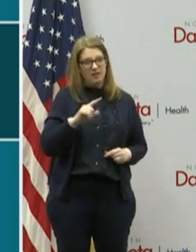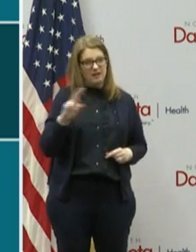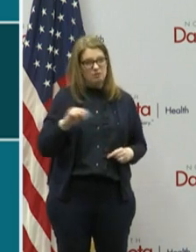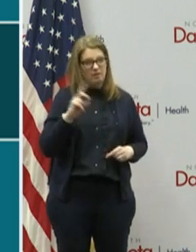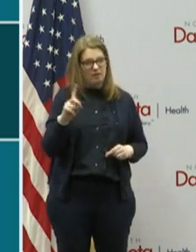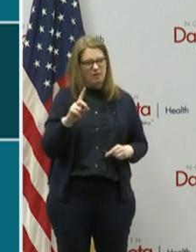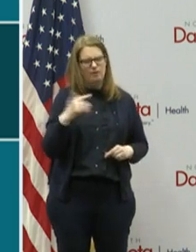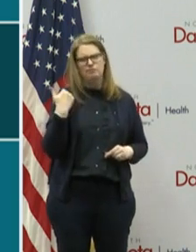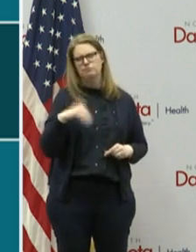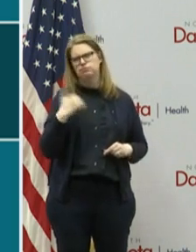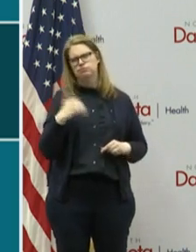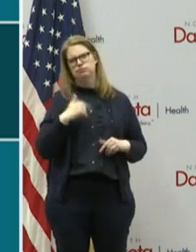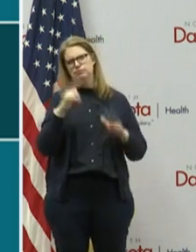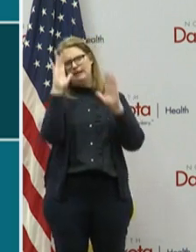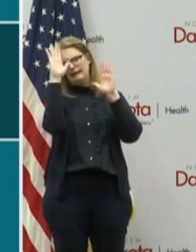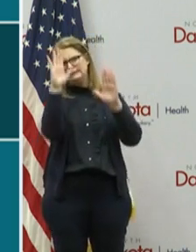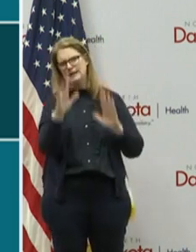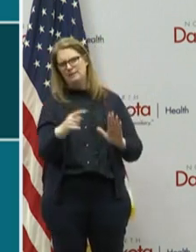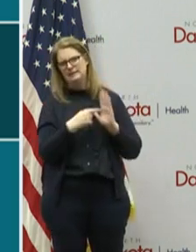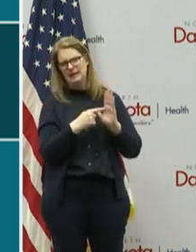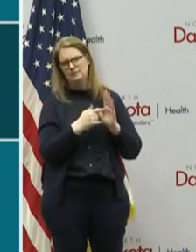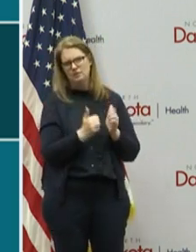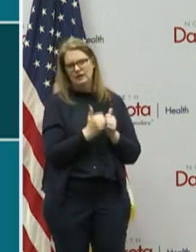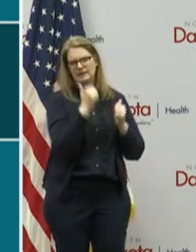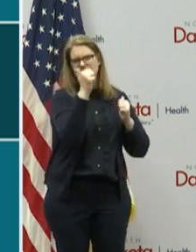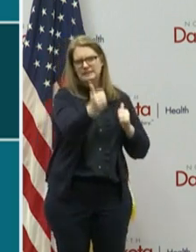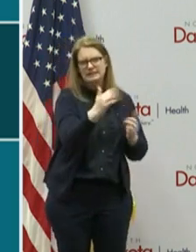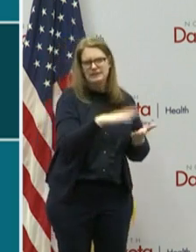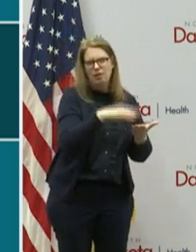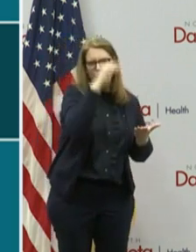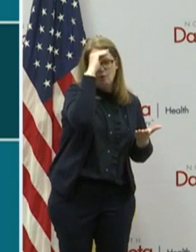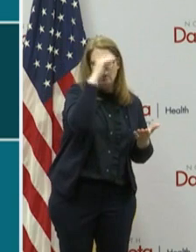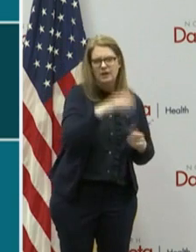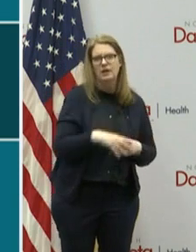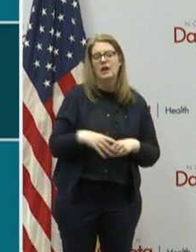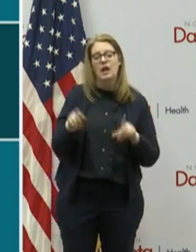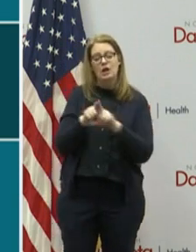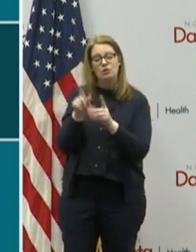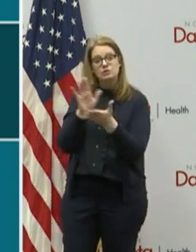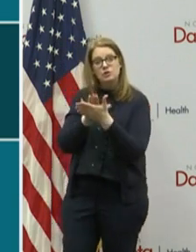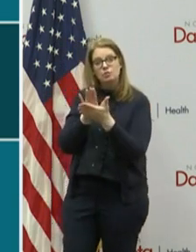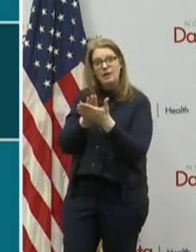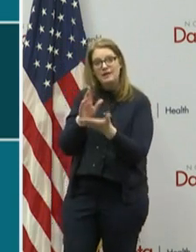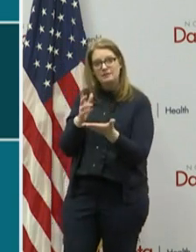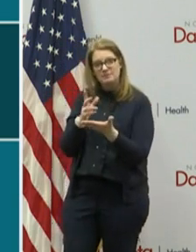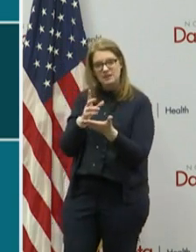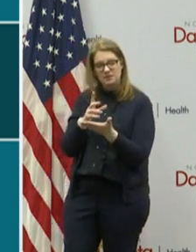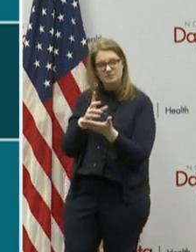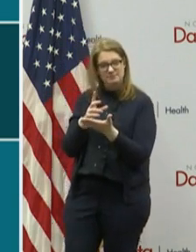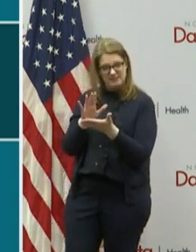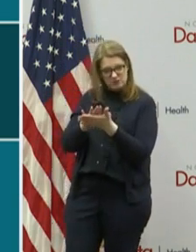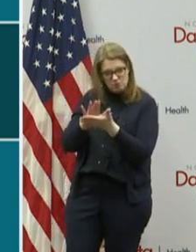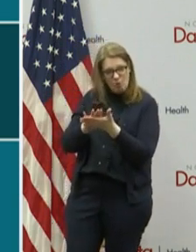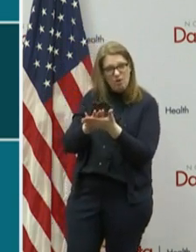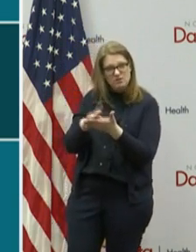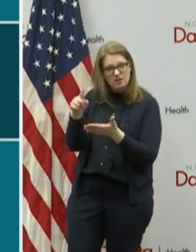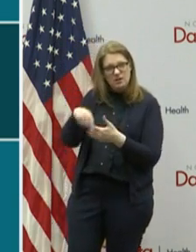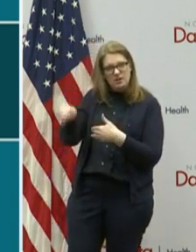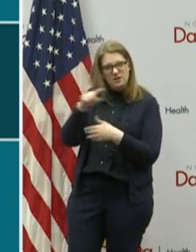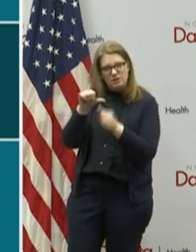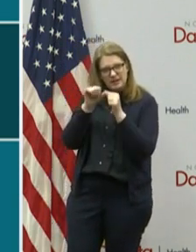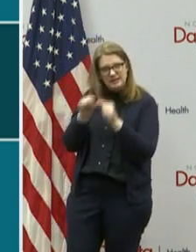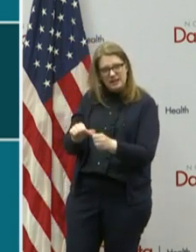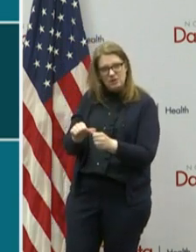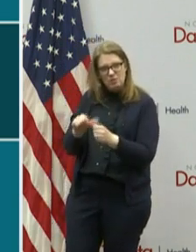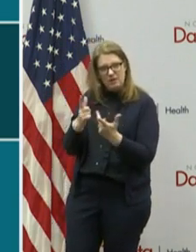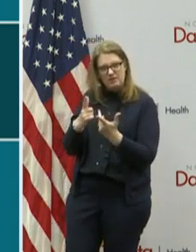example of distance learning. In addition to that, I want to credit the schools for keeping going on their nutrition mission as well as their